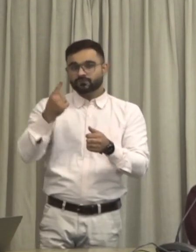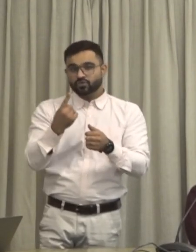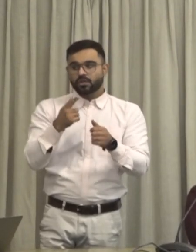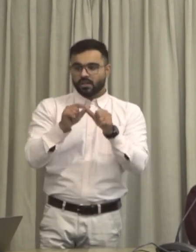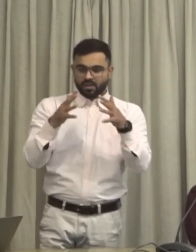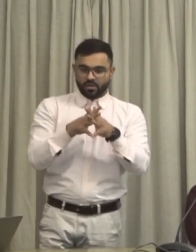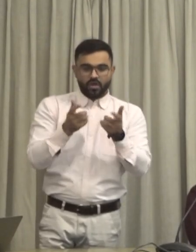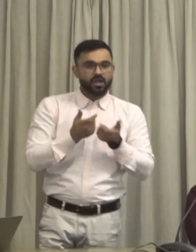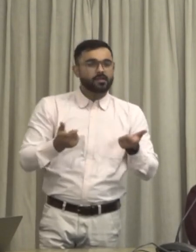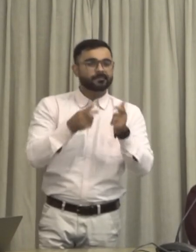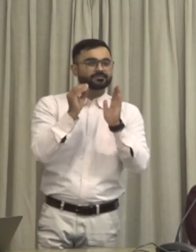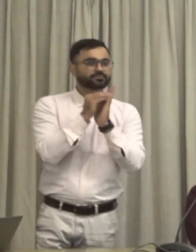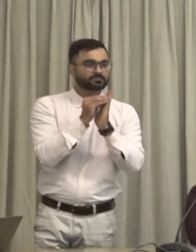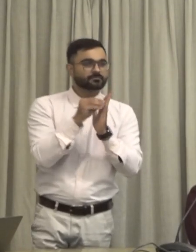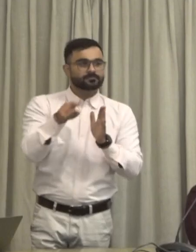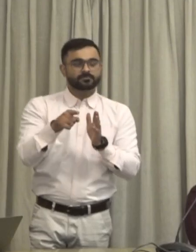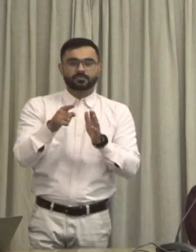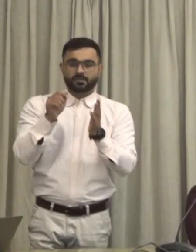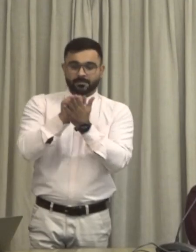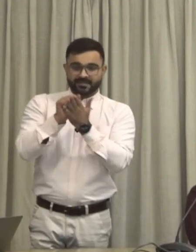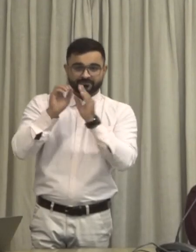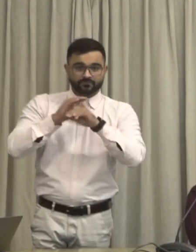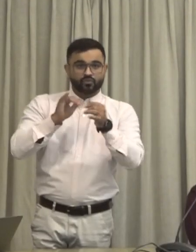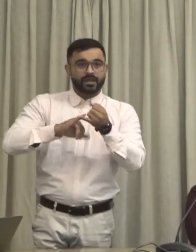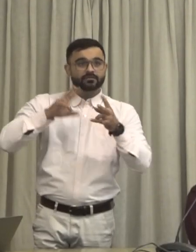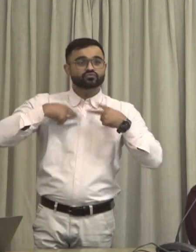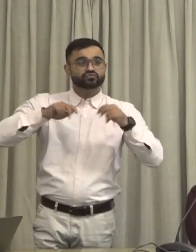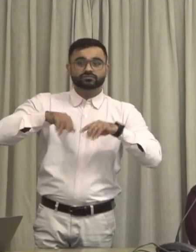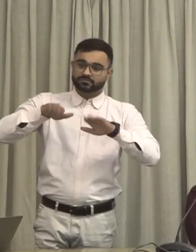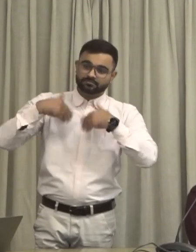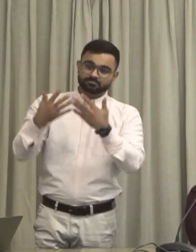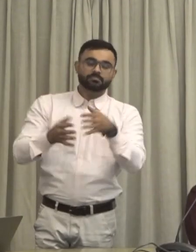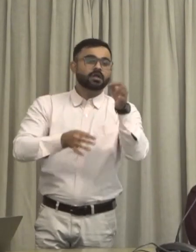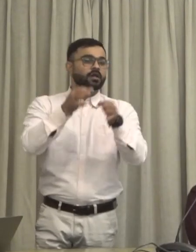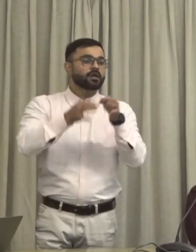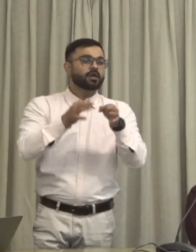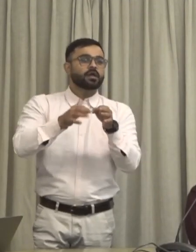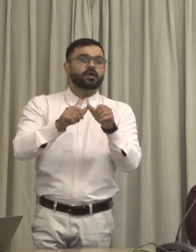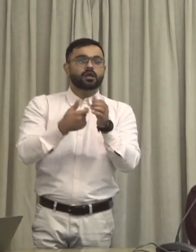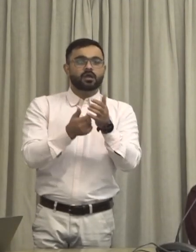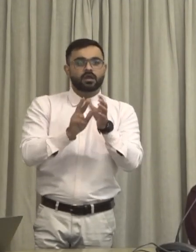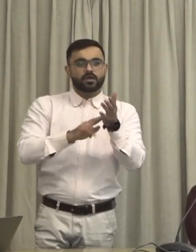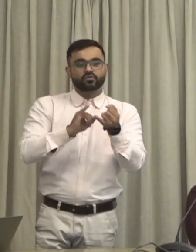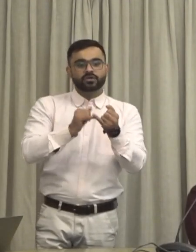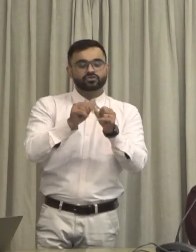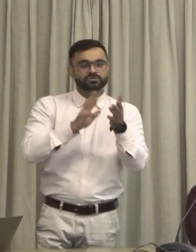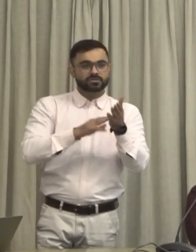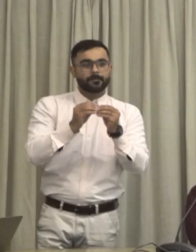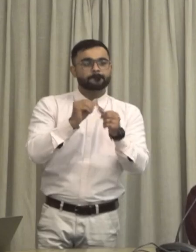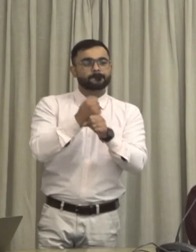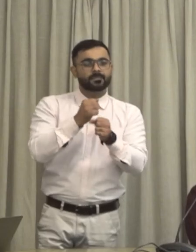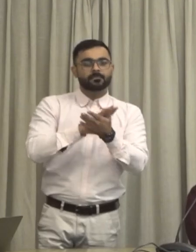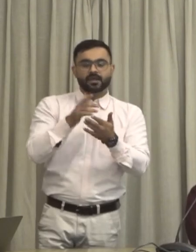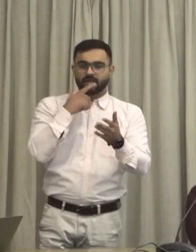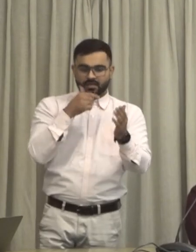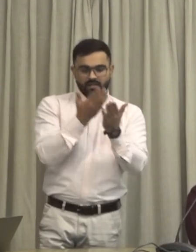Law Commission as well, which was published after the Supreme Court had delivered its judgment in the Aruna Shanbag case, a case on which we will